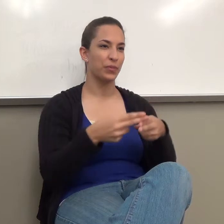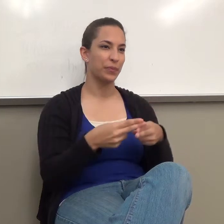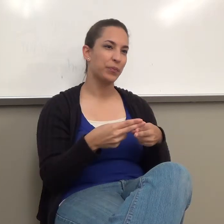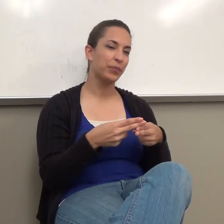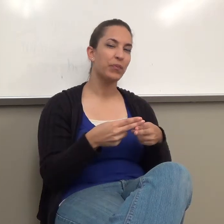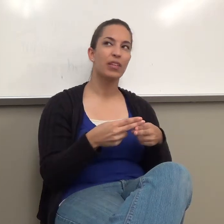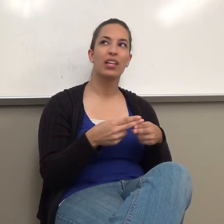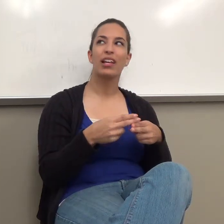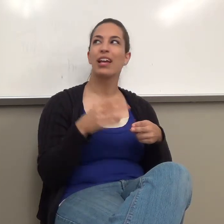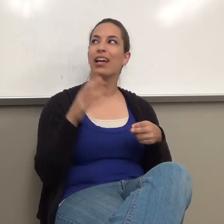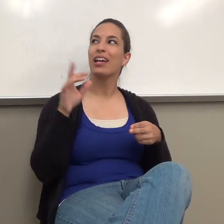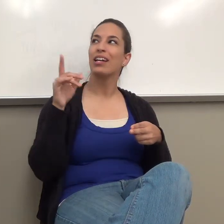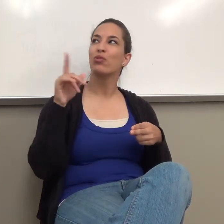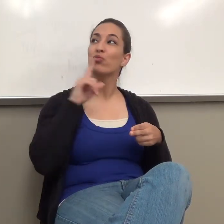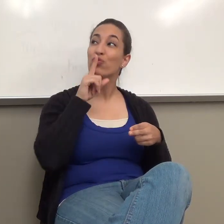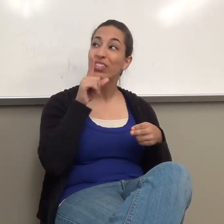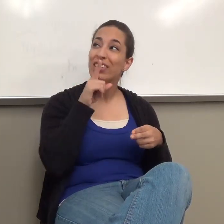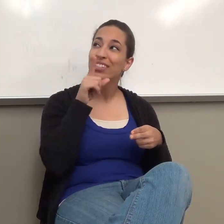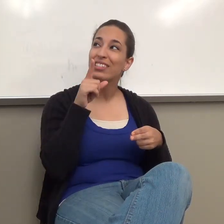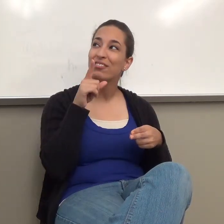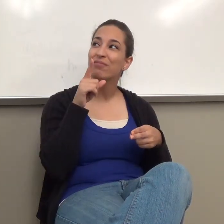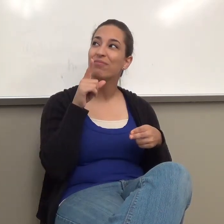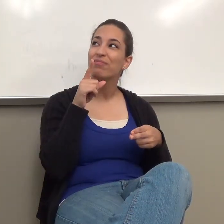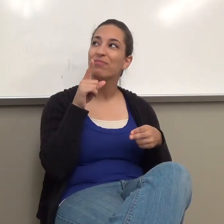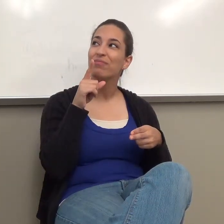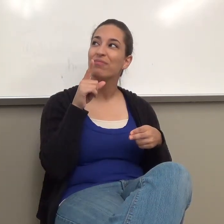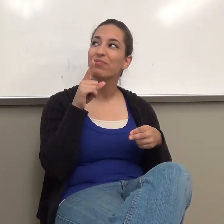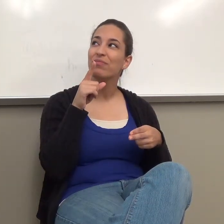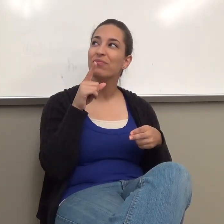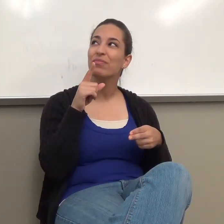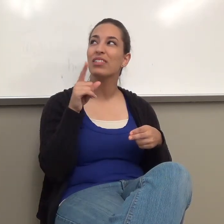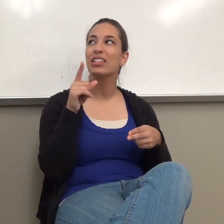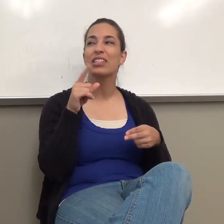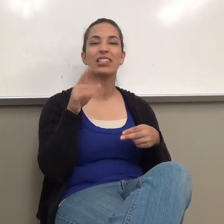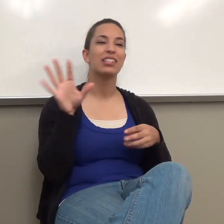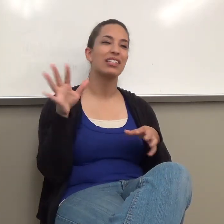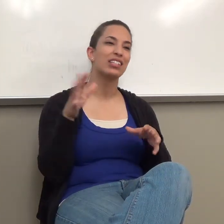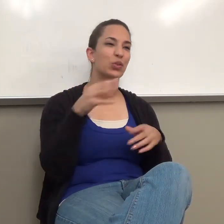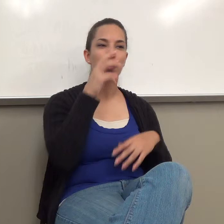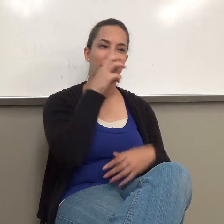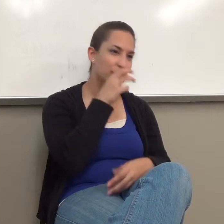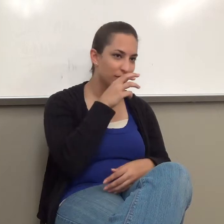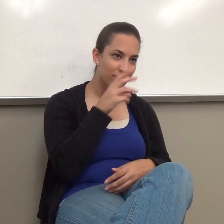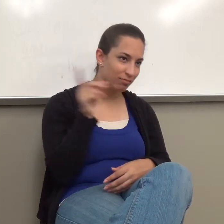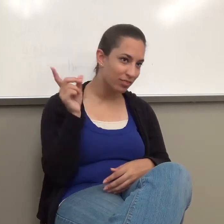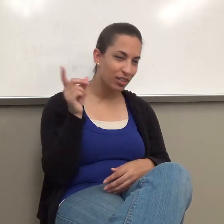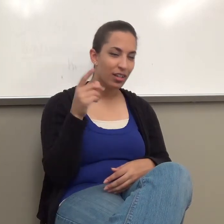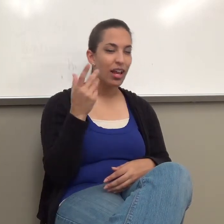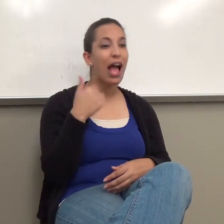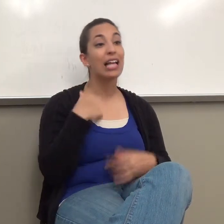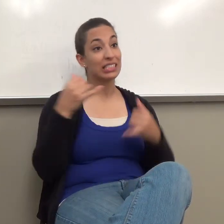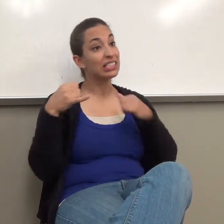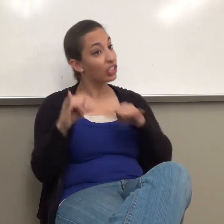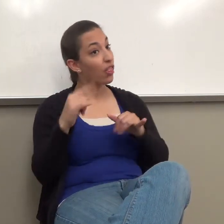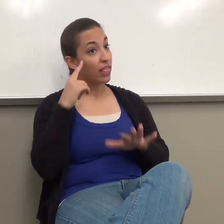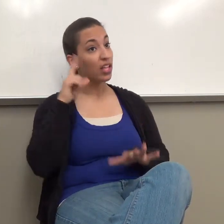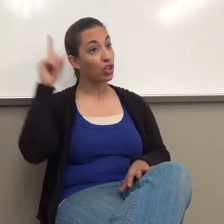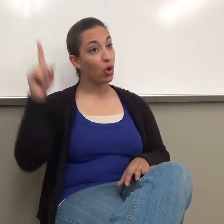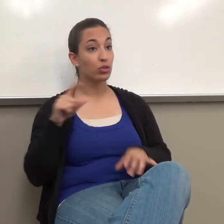is actually just this is weird. I mean, there's one weird thing, although I still think that these questions are better than the one in the other